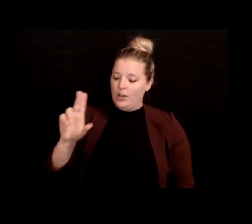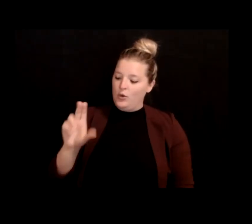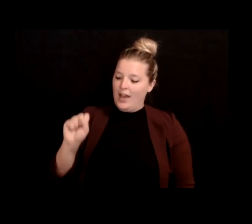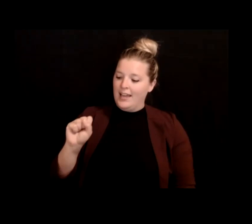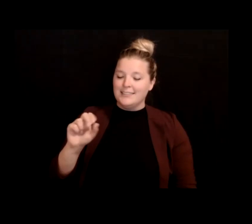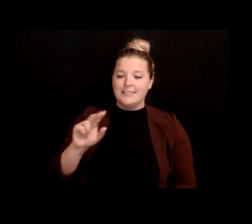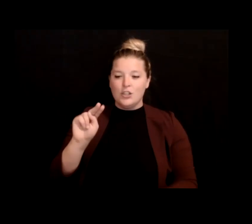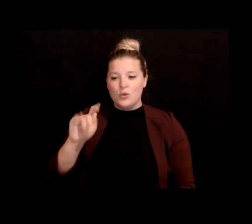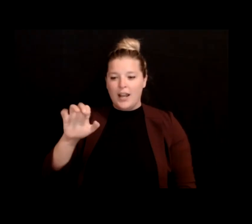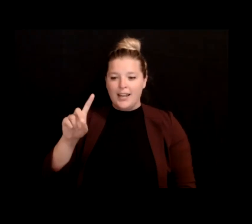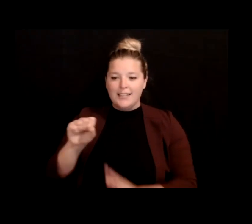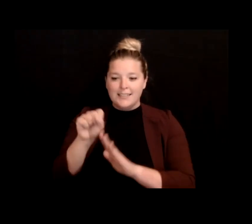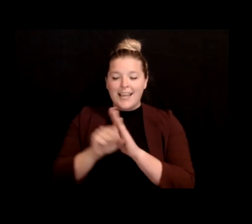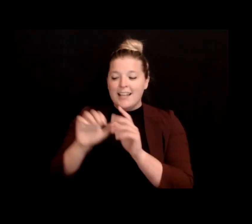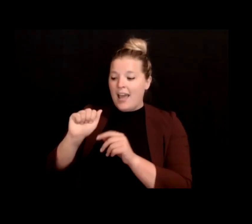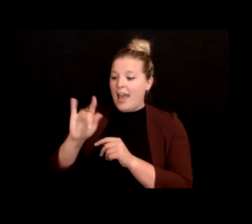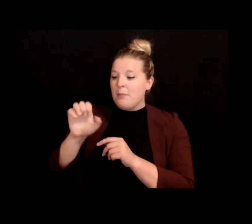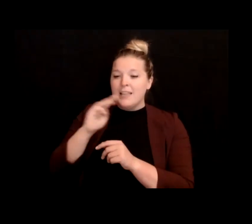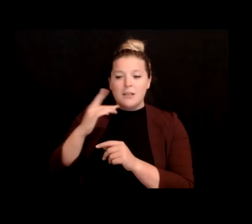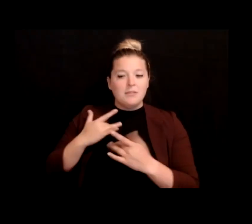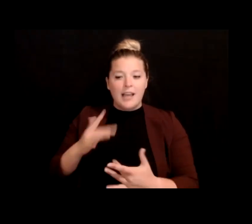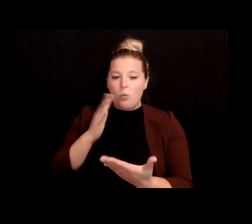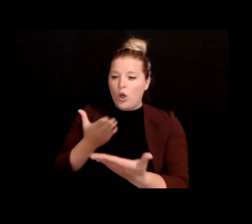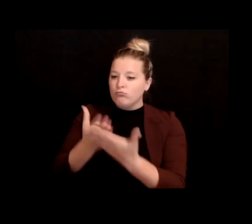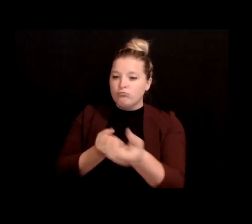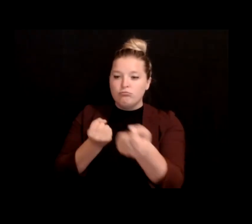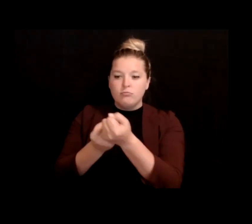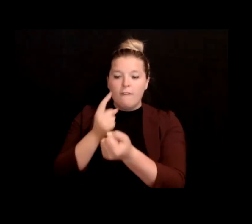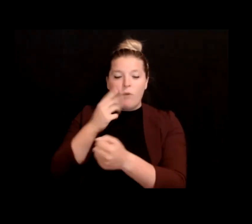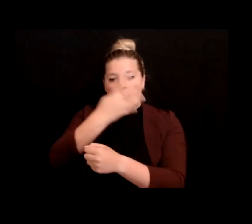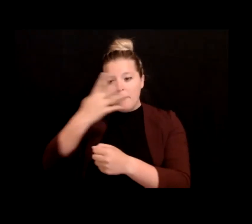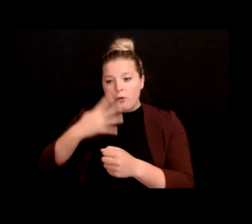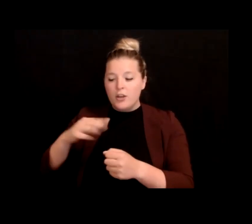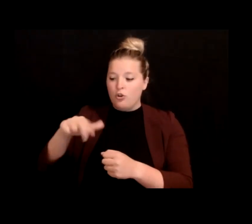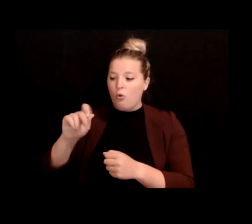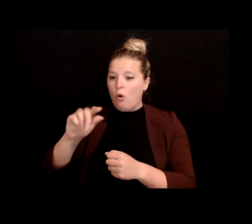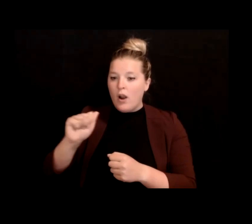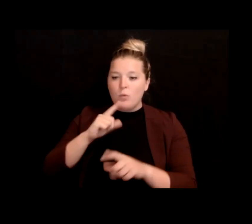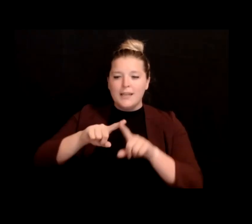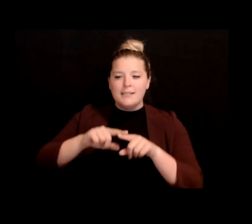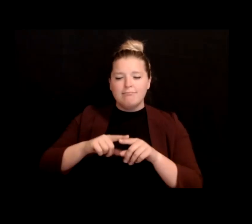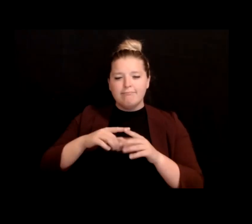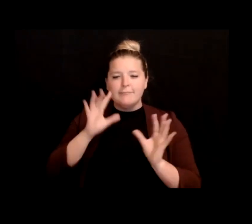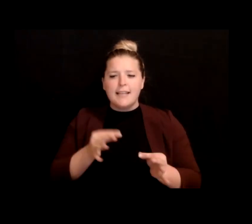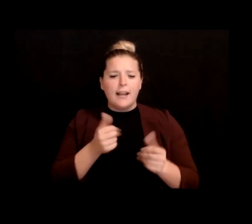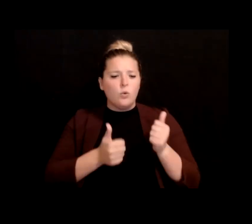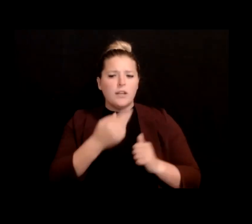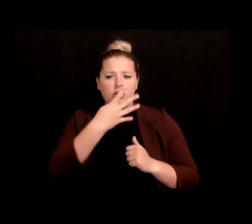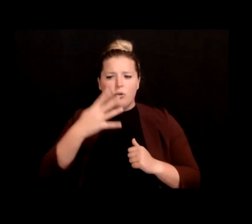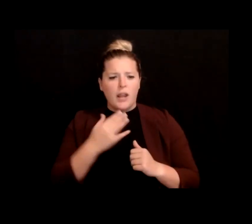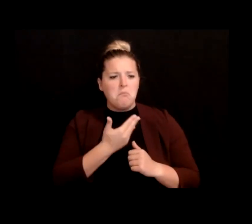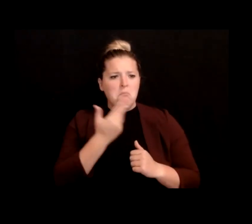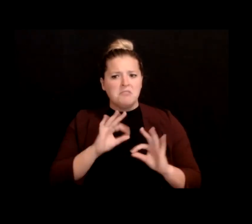has always been used to justify the existence of immigration quotas, of determining which immigrants are valuable based upon perceived